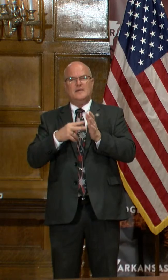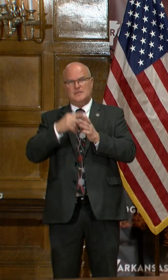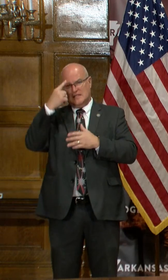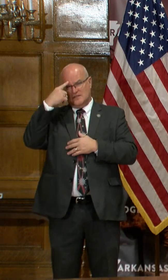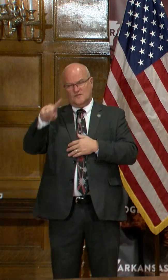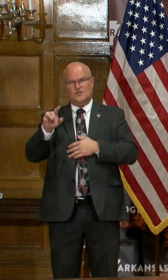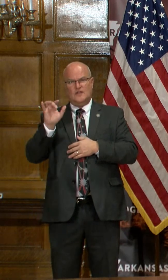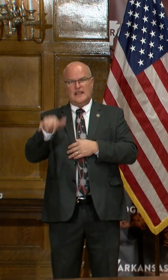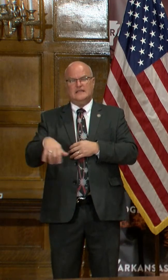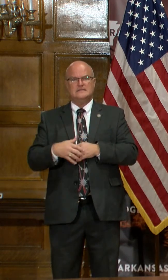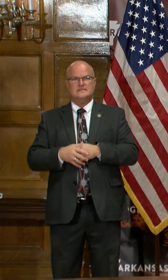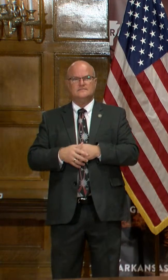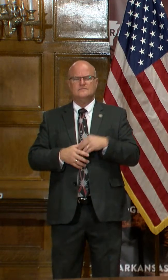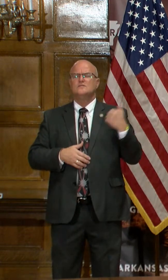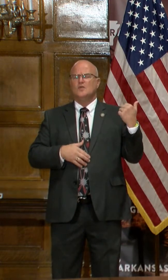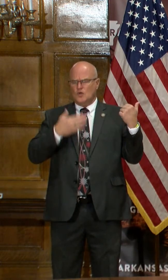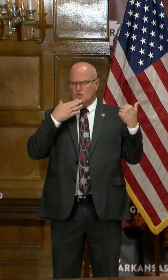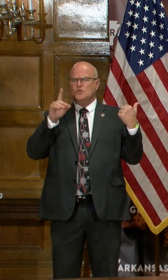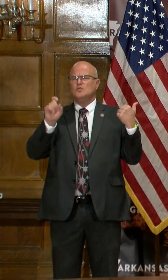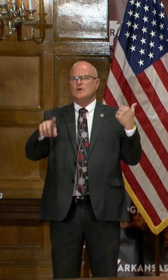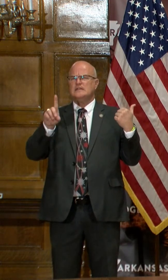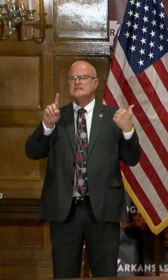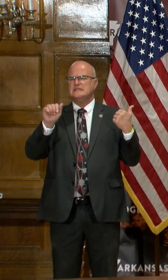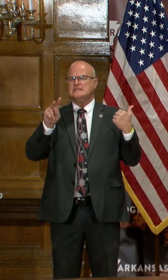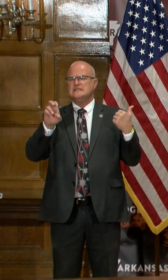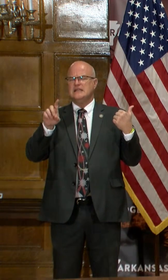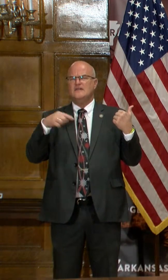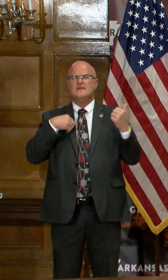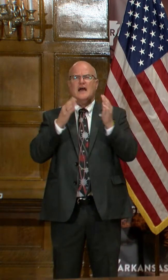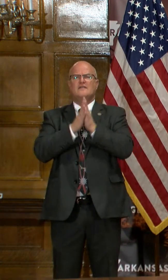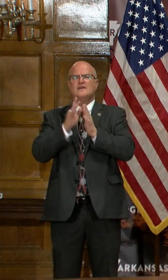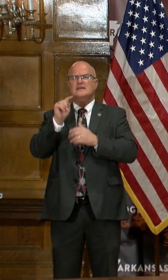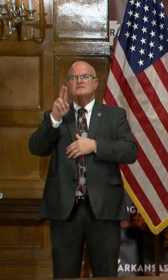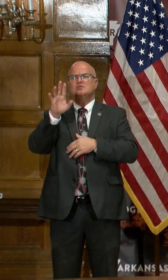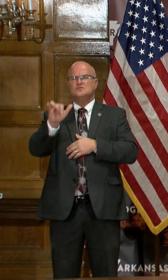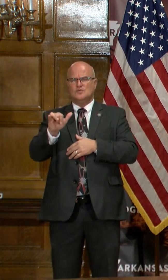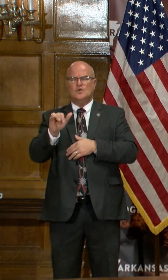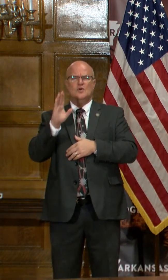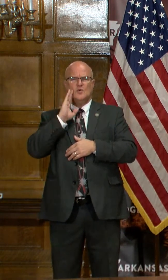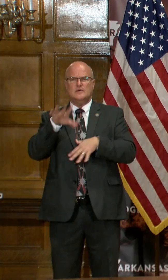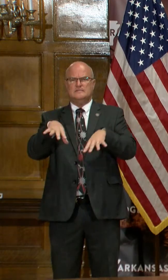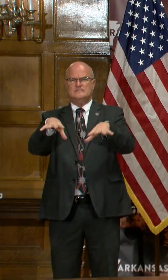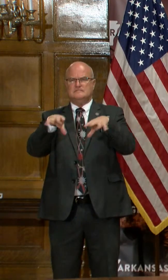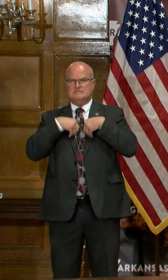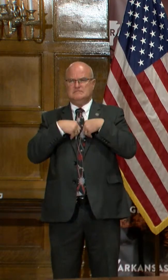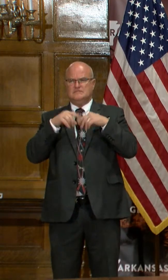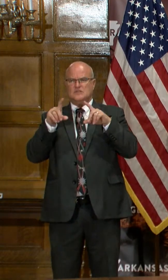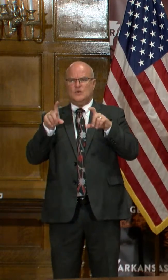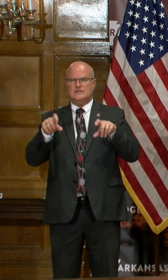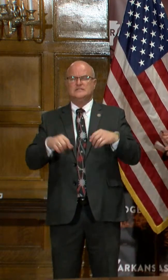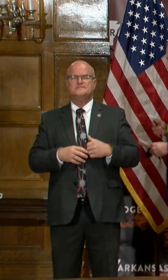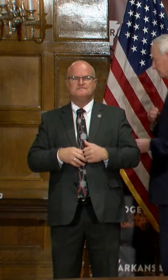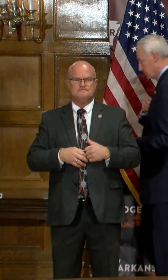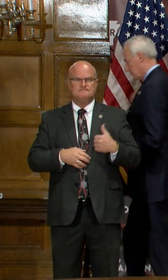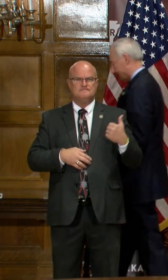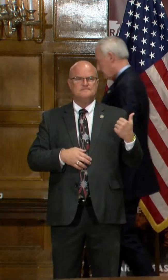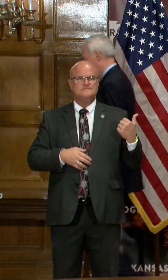for outcomes? Yeah. It's a very good question, David, and I've asked Troy Wells if he would take that on.